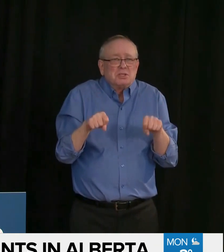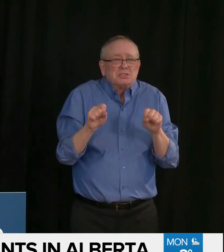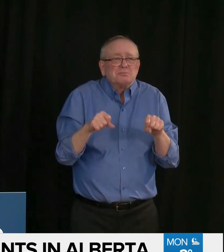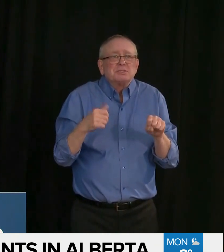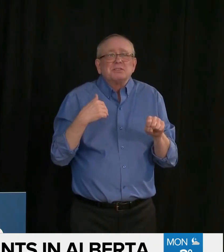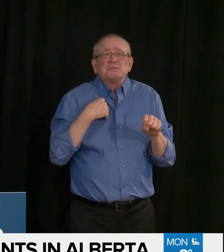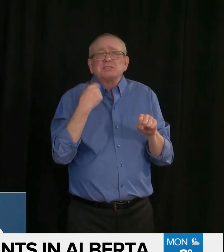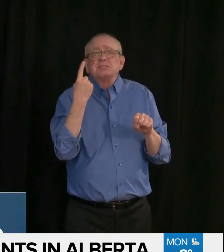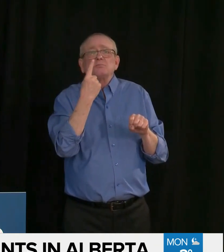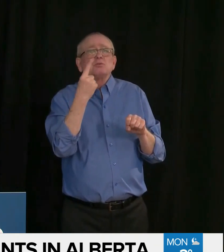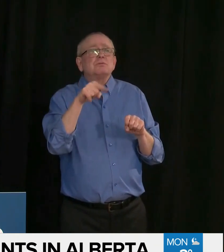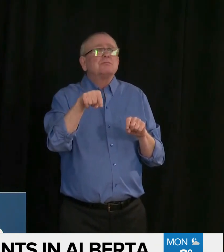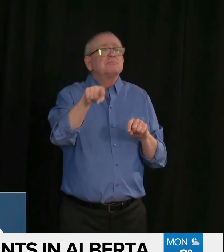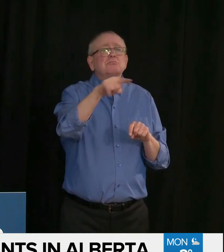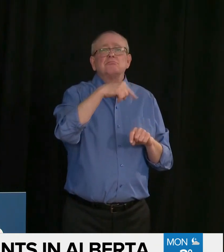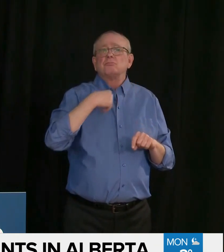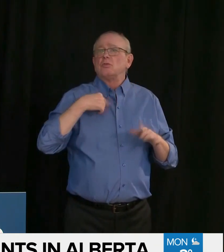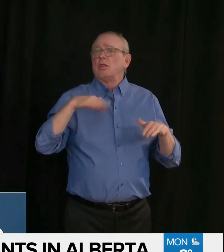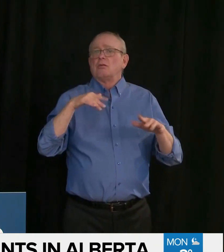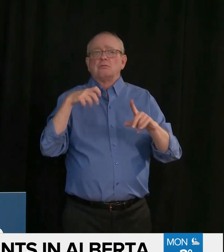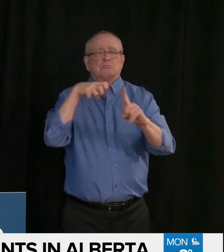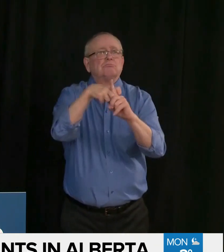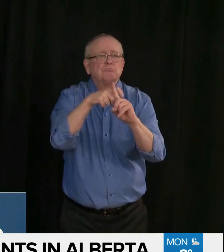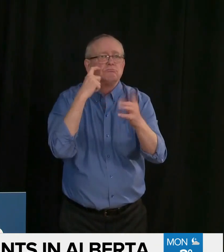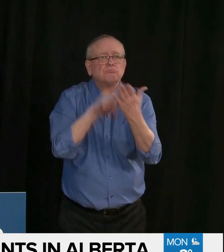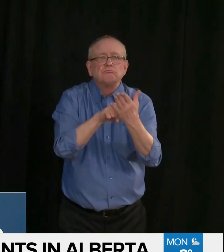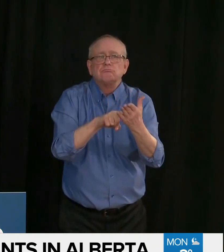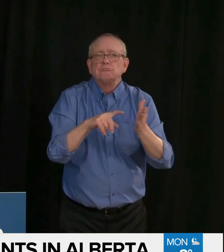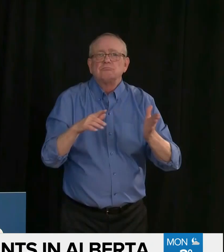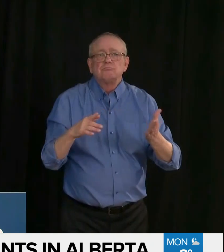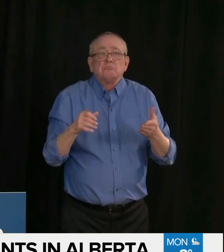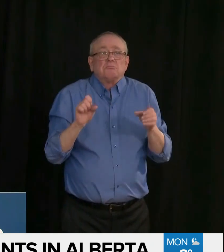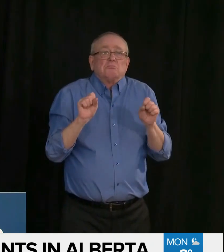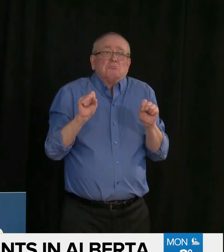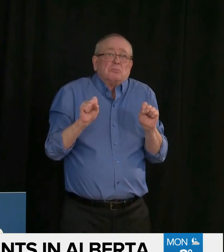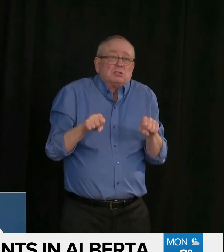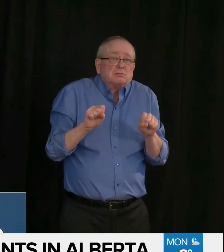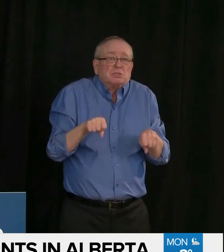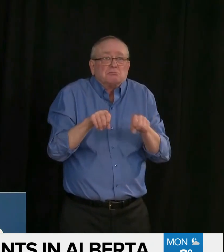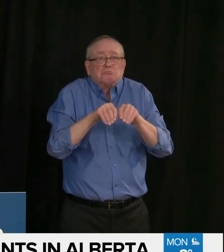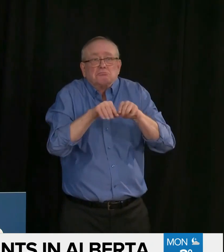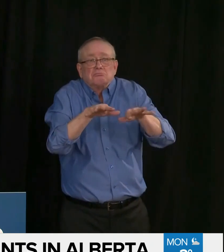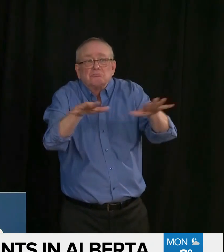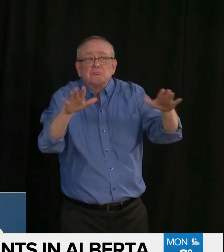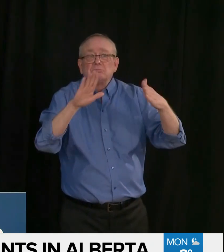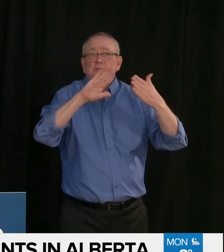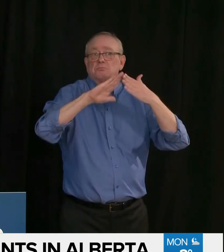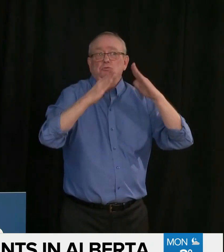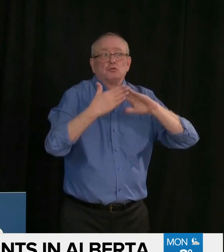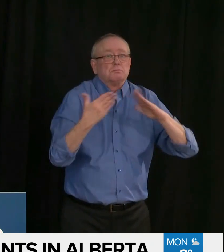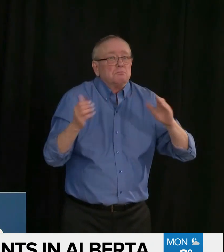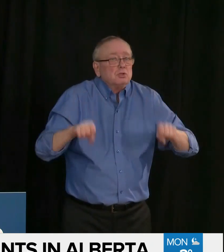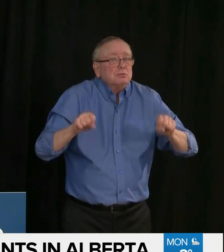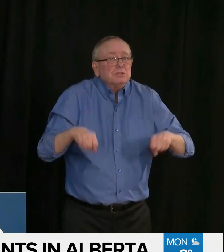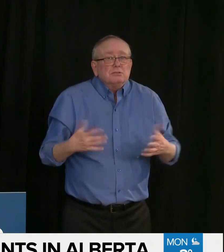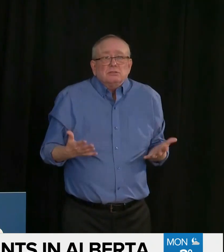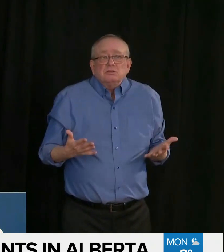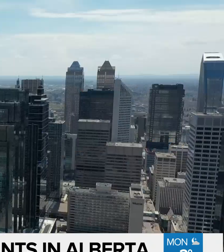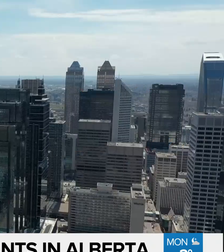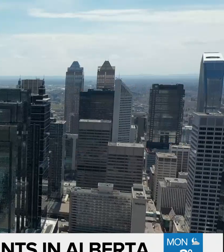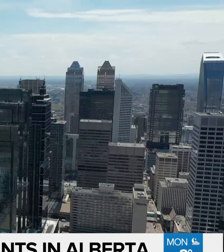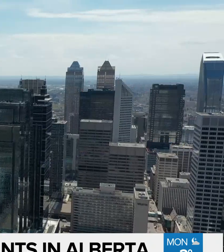likely is some spread in the community that we have not yet tracked back. All the rest have a link to travel. Meantime, Hinshaw